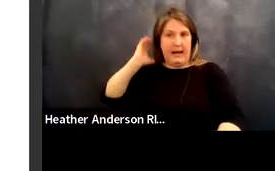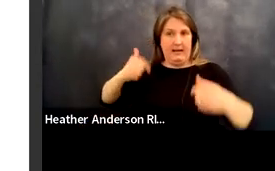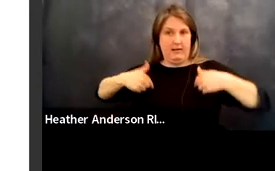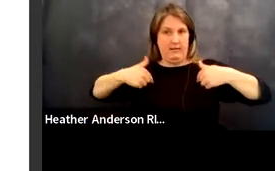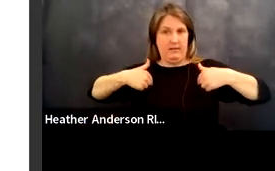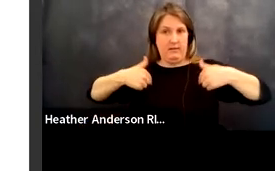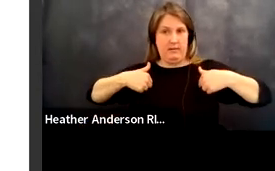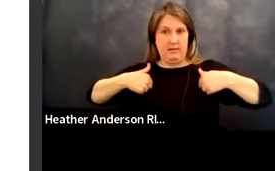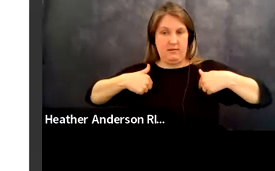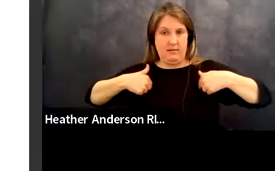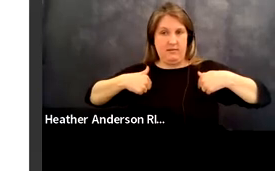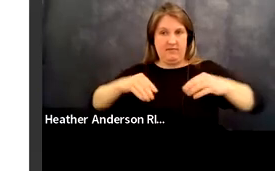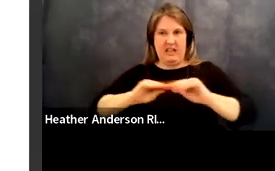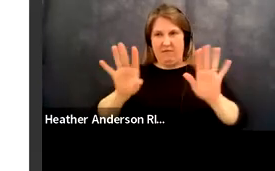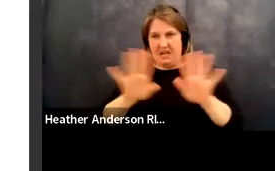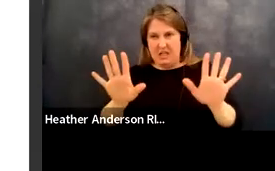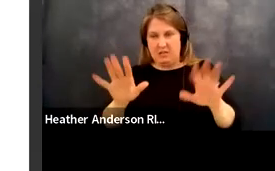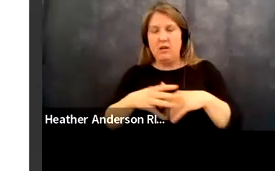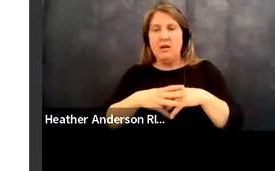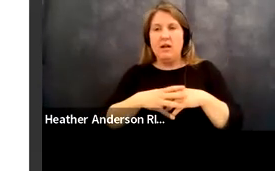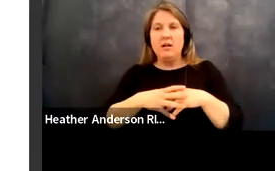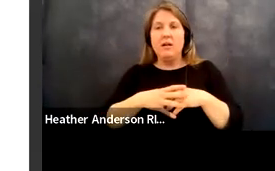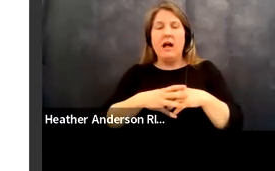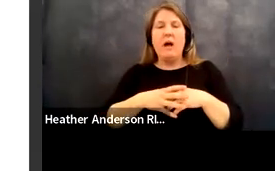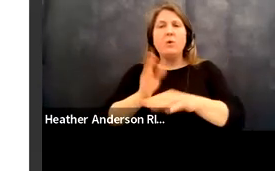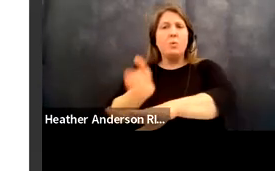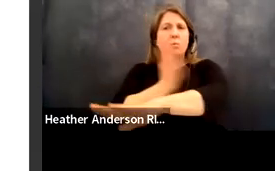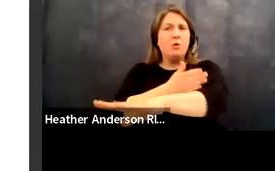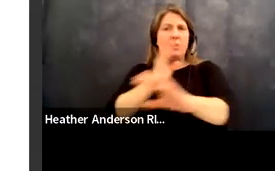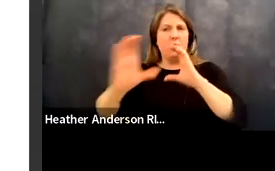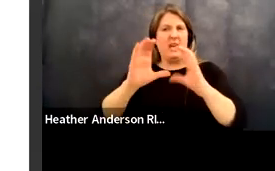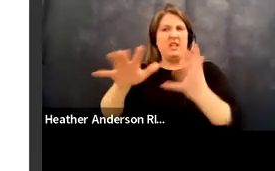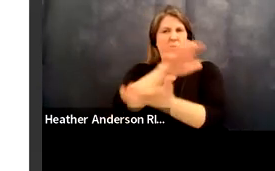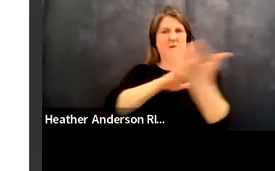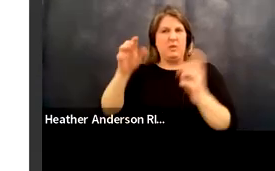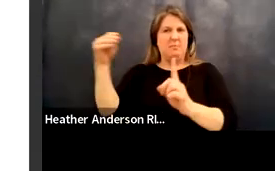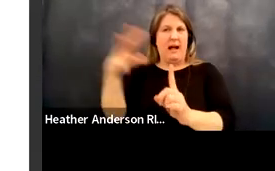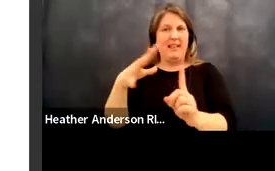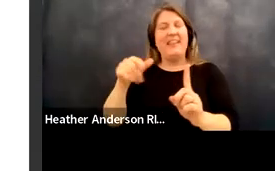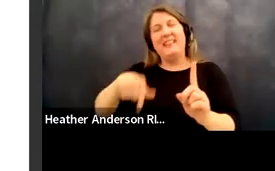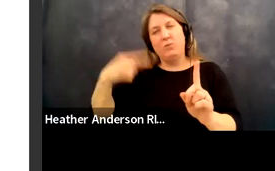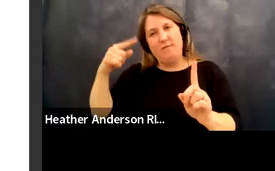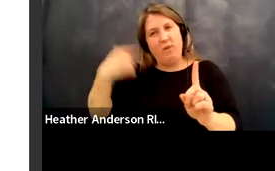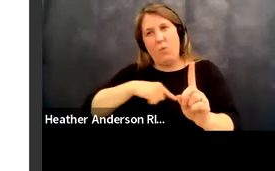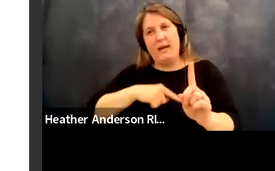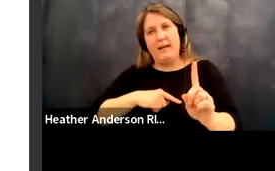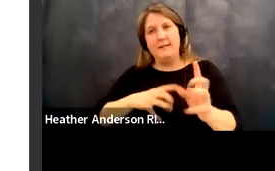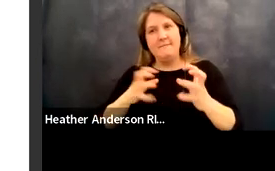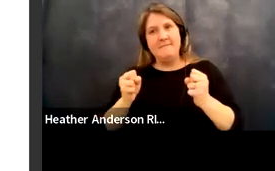just to improve communication confusion with Spot. This is why we don't like to use Spotlight.